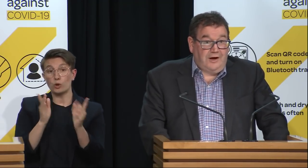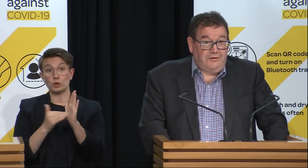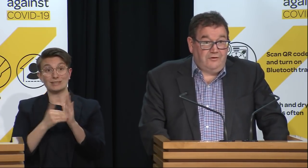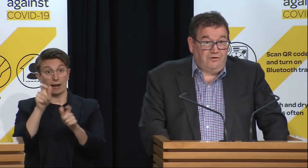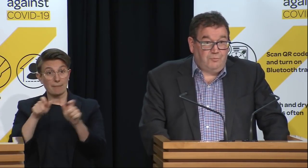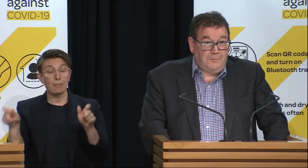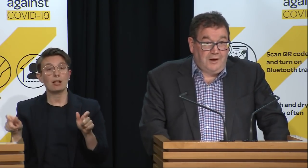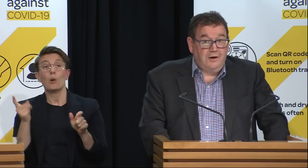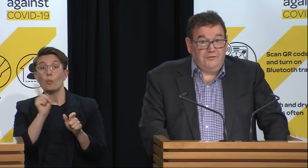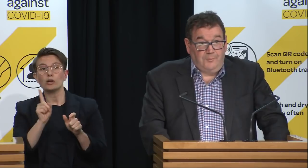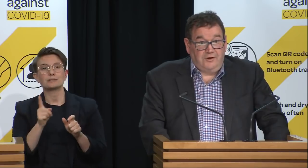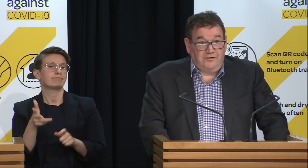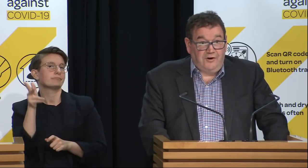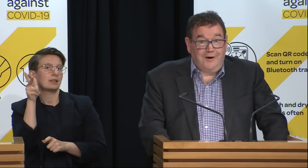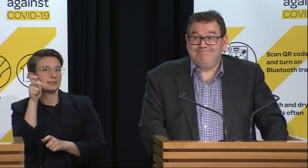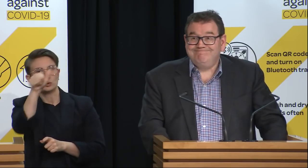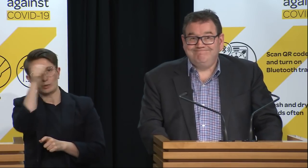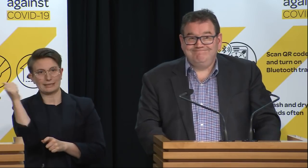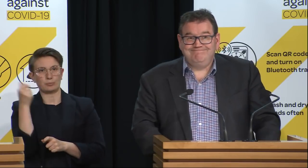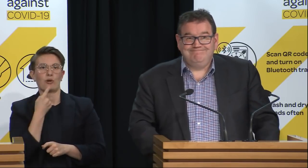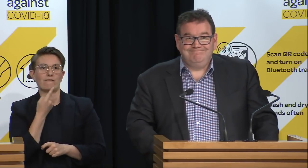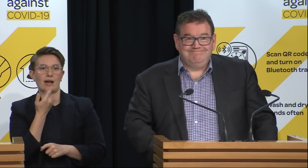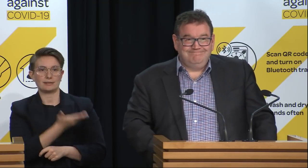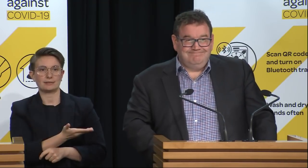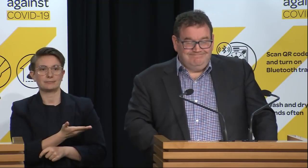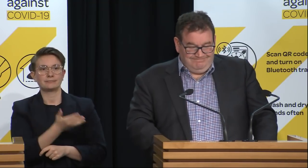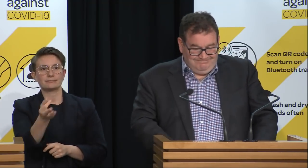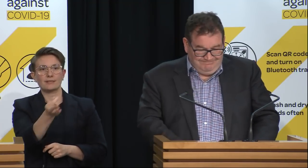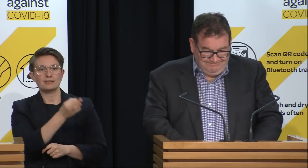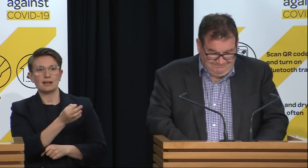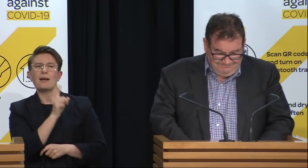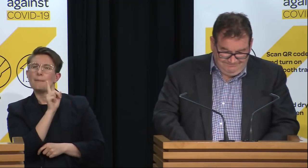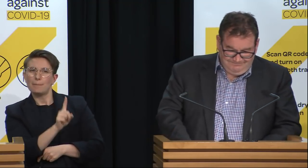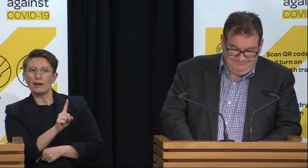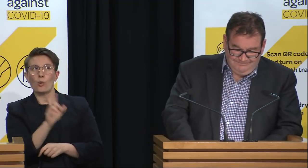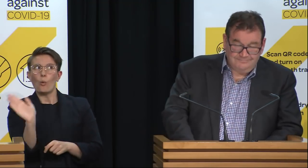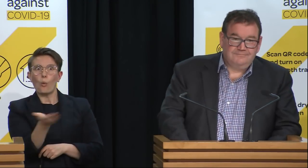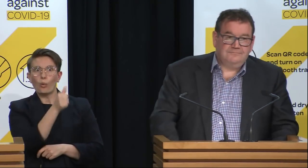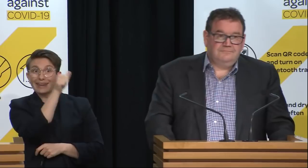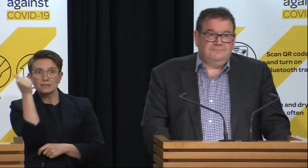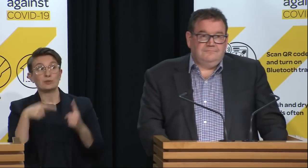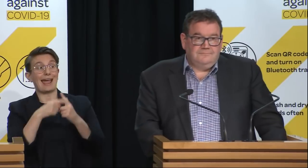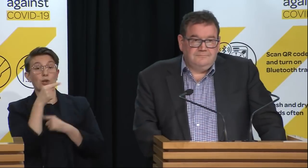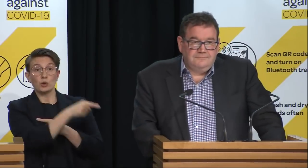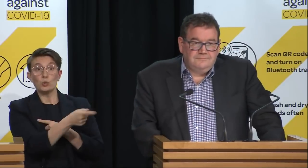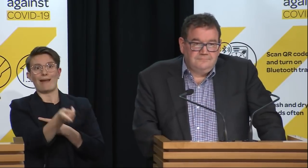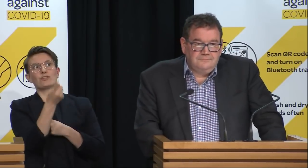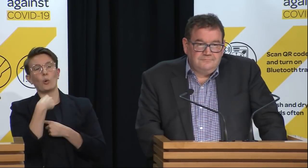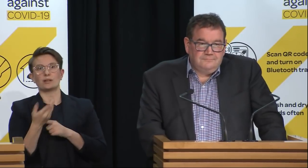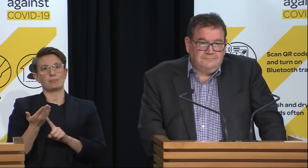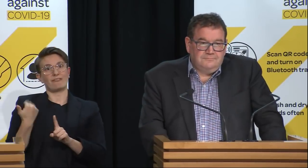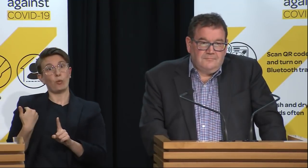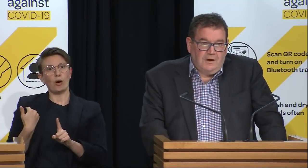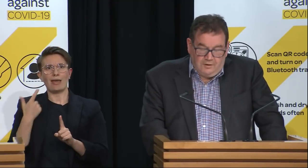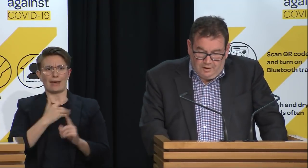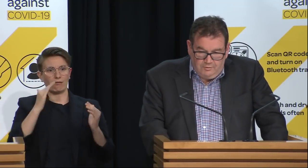what dictated the decision we made, similar to tonight. Experts have constantly said yo-yoing is the worst thing for the economy, so isn't yo-yoing